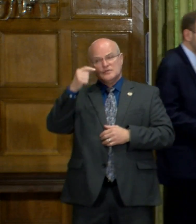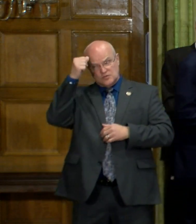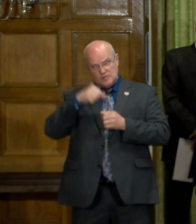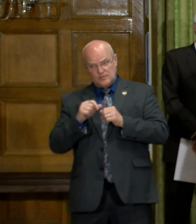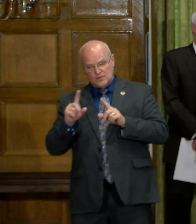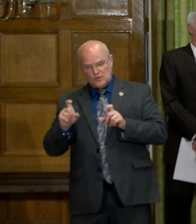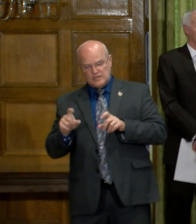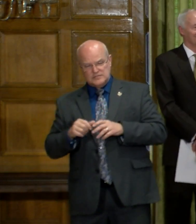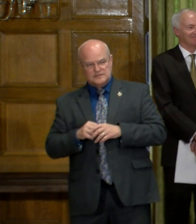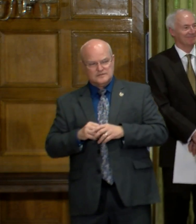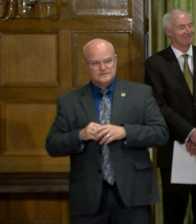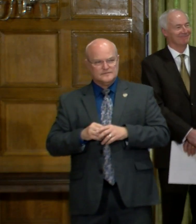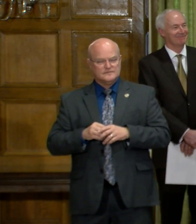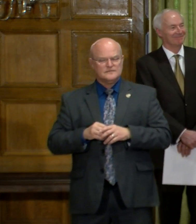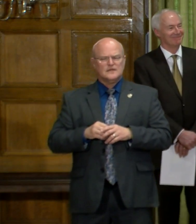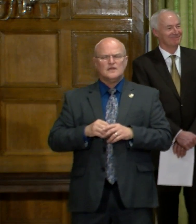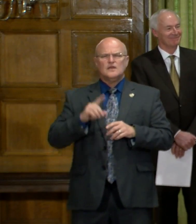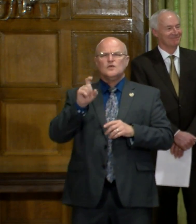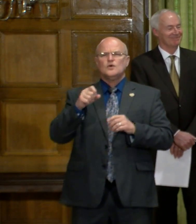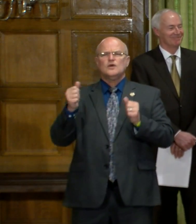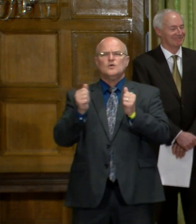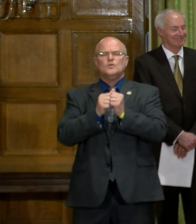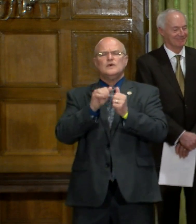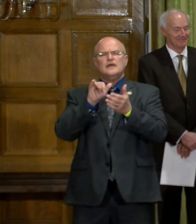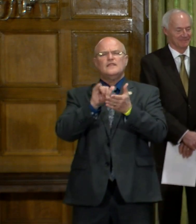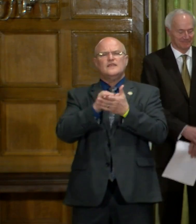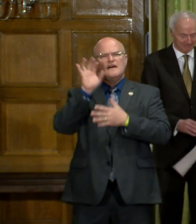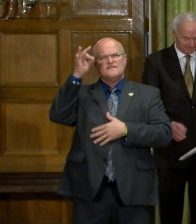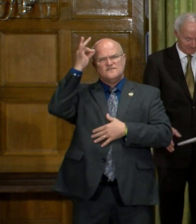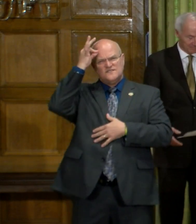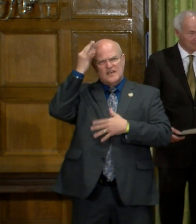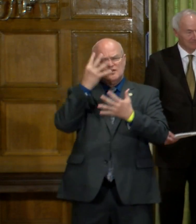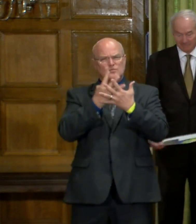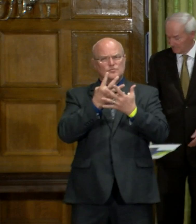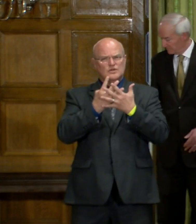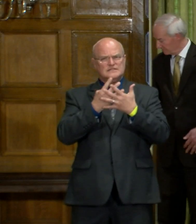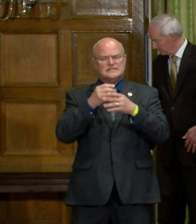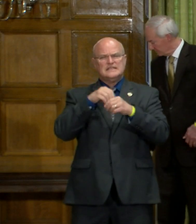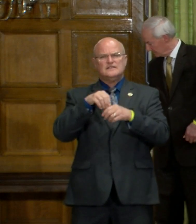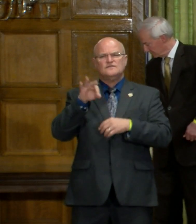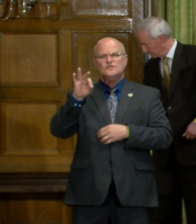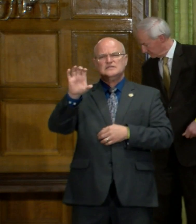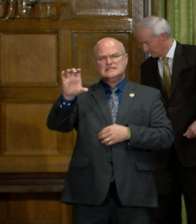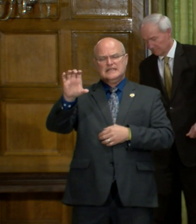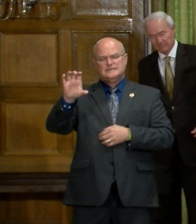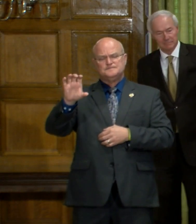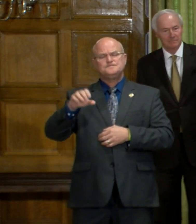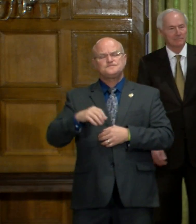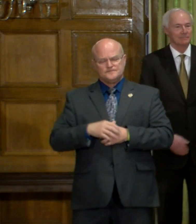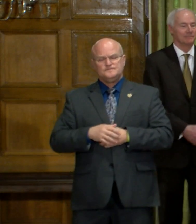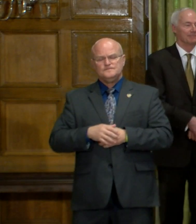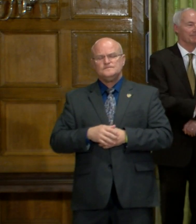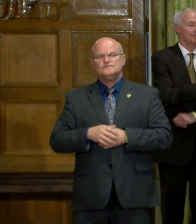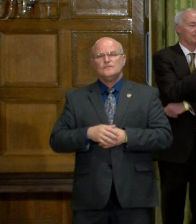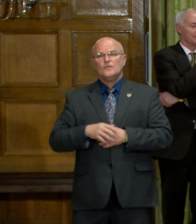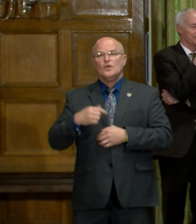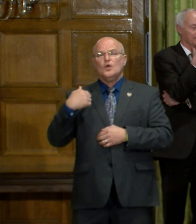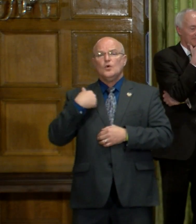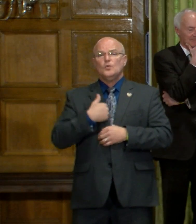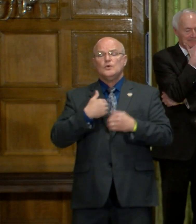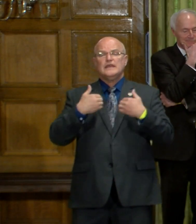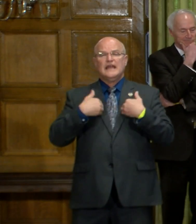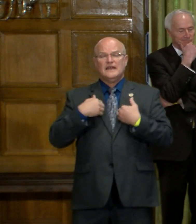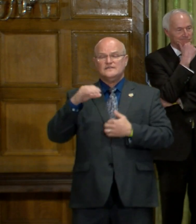question? I believe the question had to do with the Federal Correctional Institute in Forest City. We do